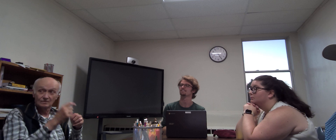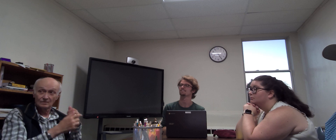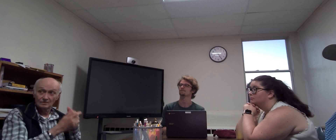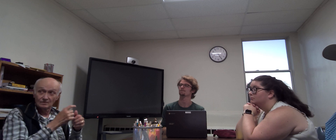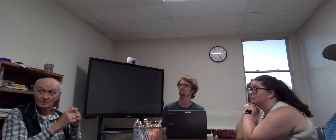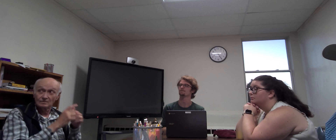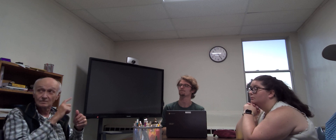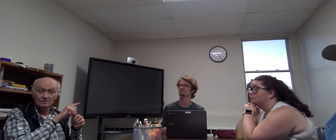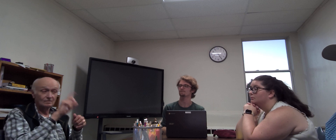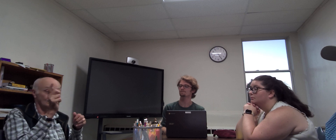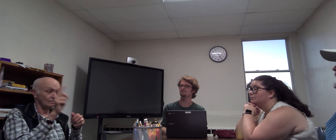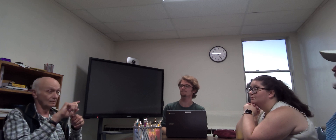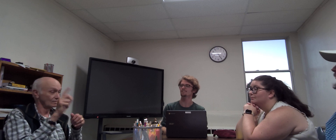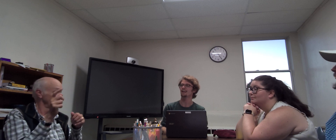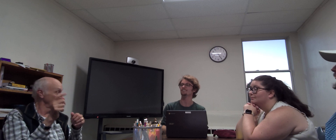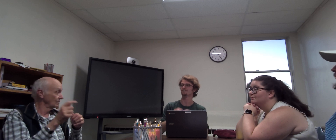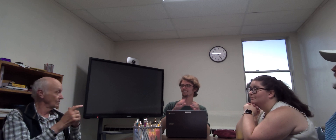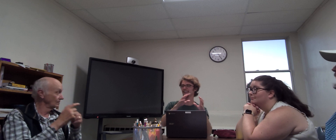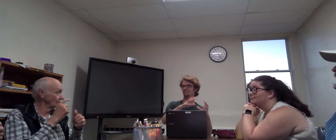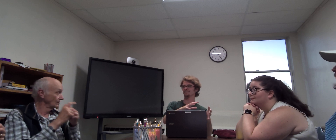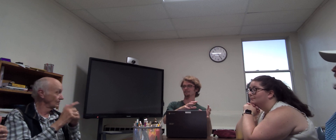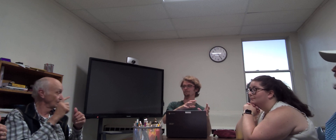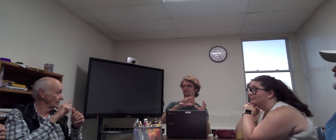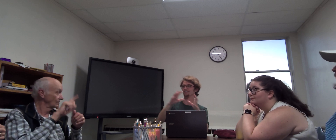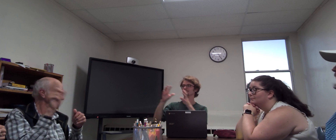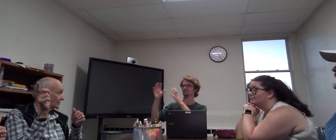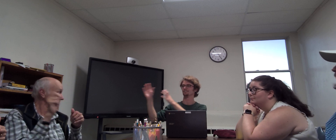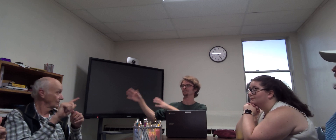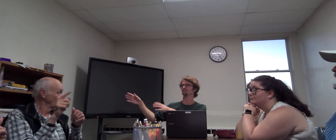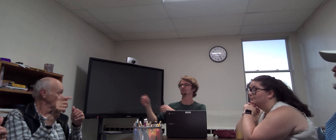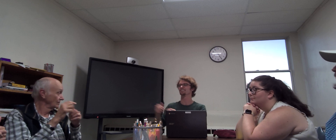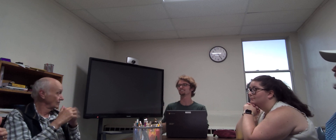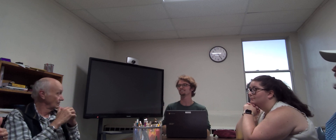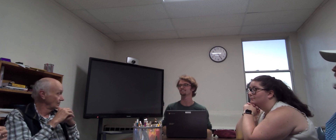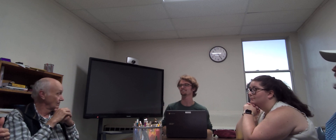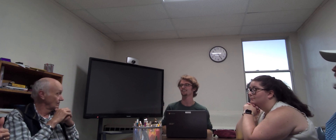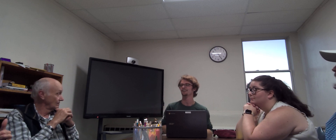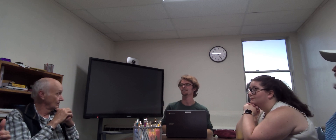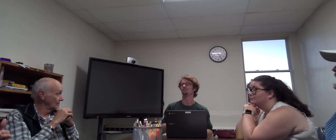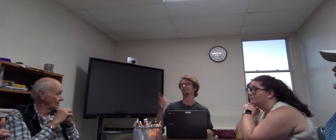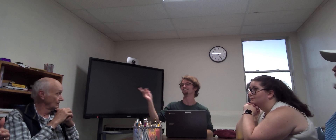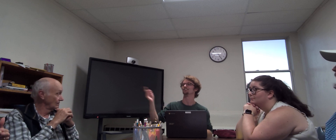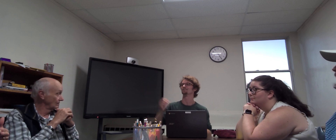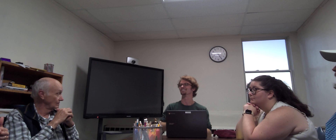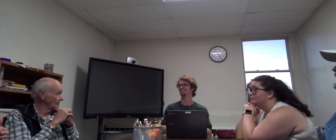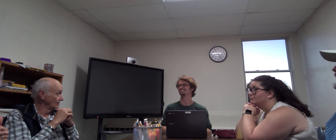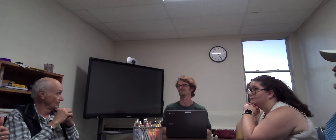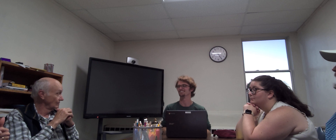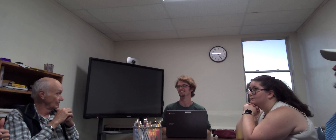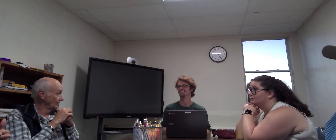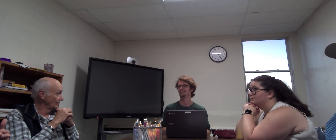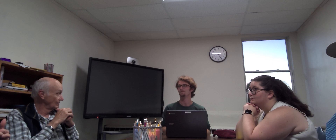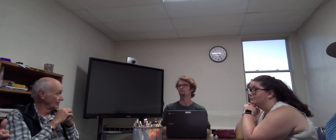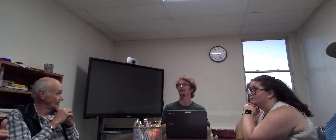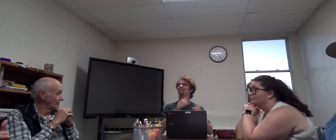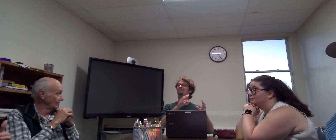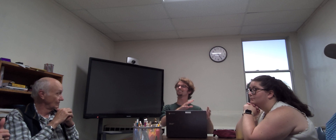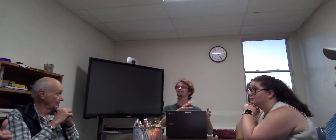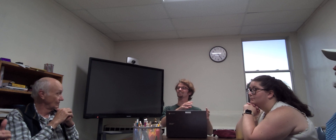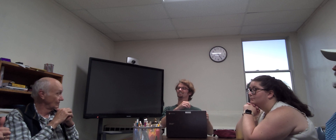another language? as in like ASL Yeah. being understood in Germany. Yeah, No, they have German sign language. it's ASL different